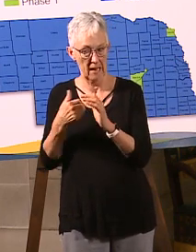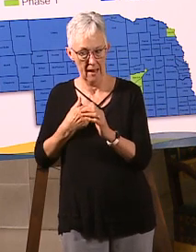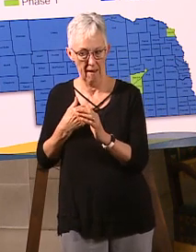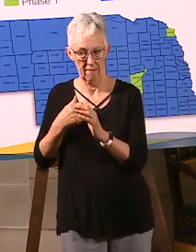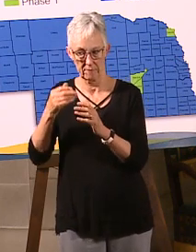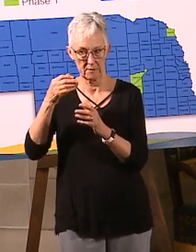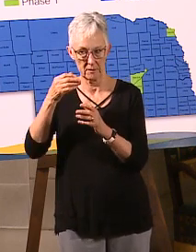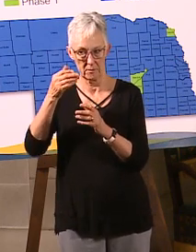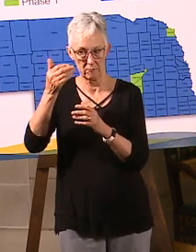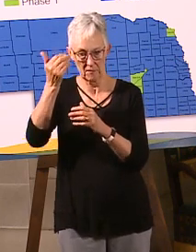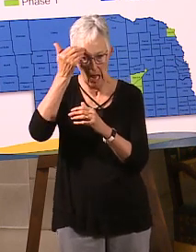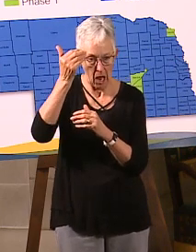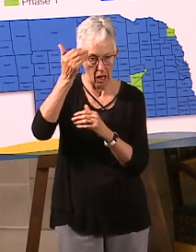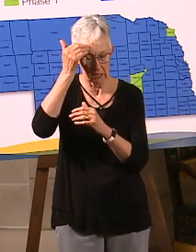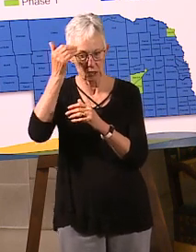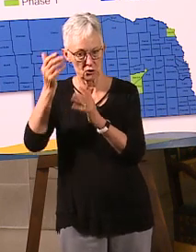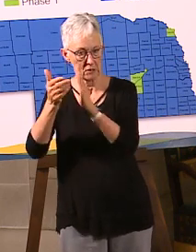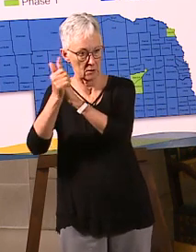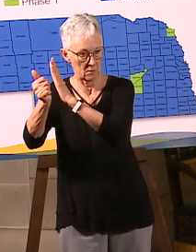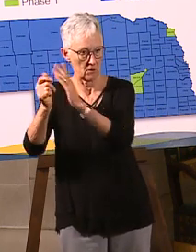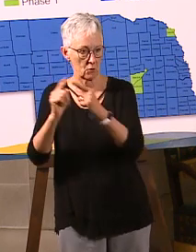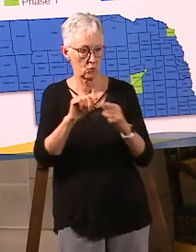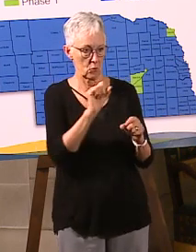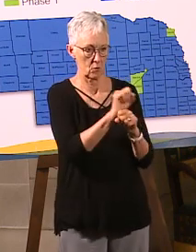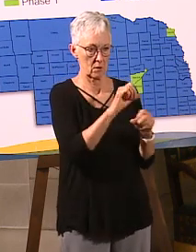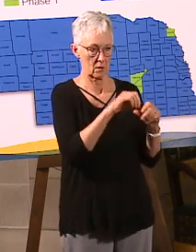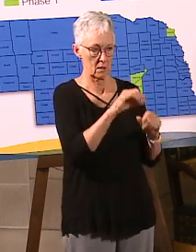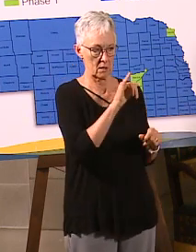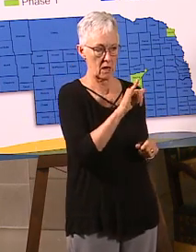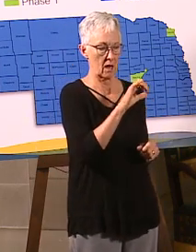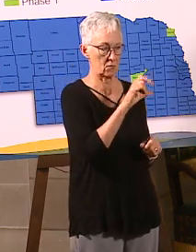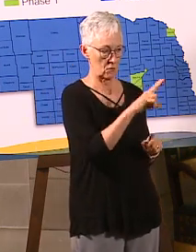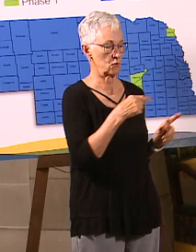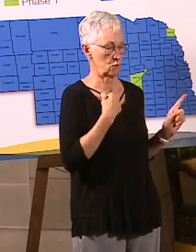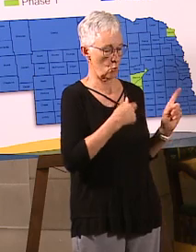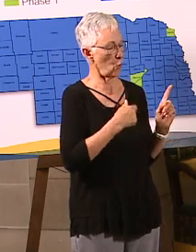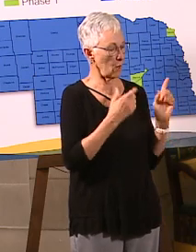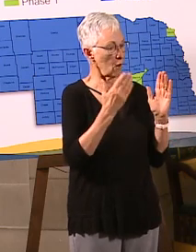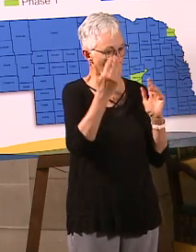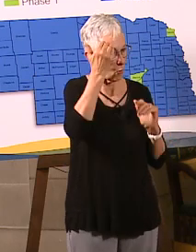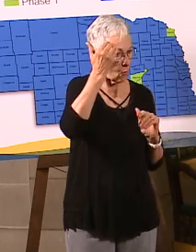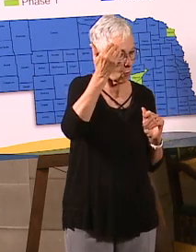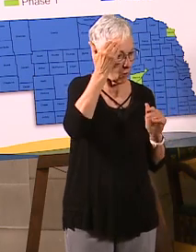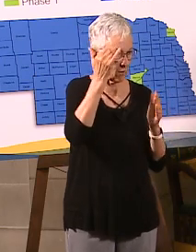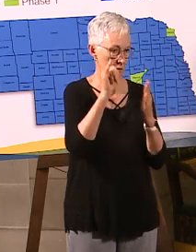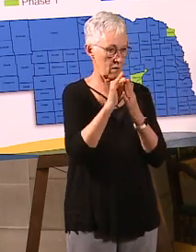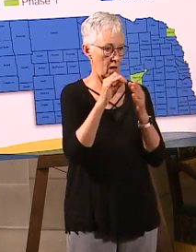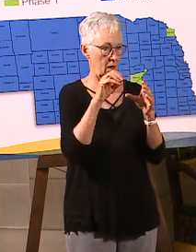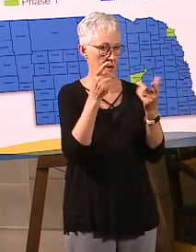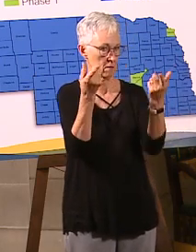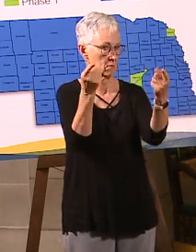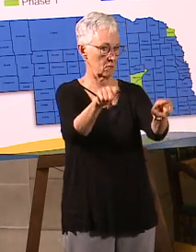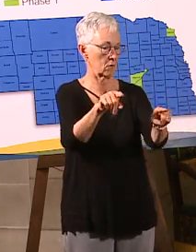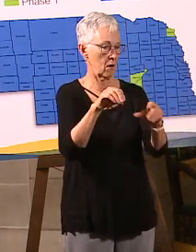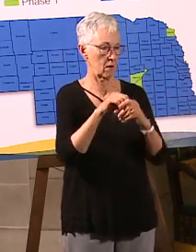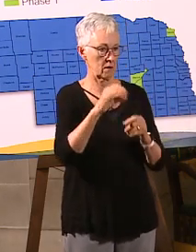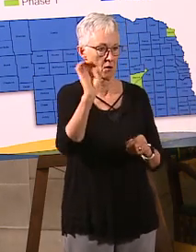that. But it is definitely something we are paying attention to and having conversations with the hospital system, specifically in Omaha, about how to